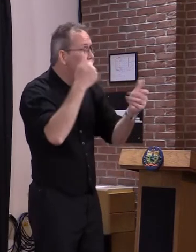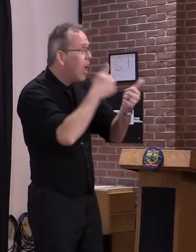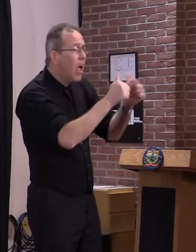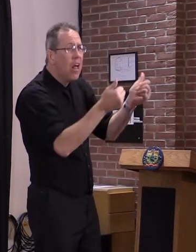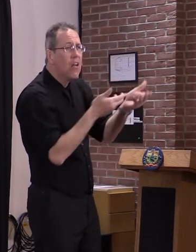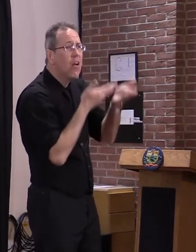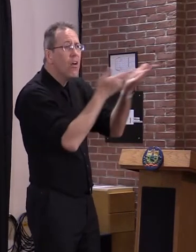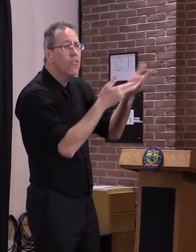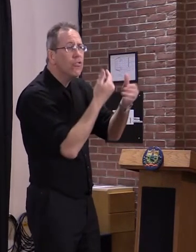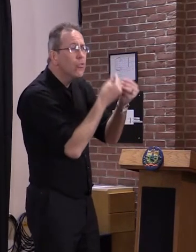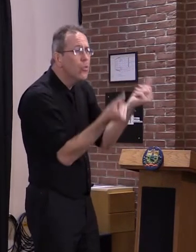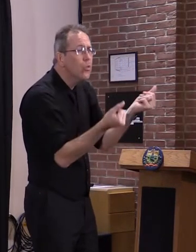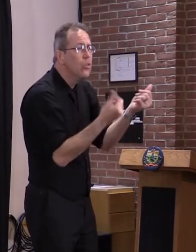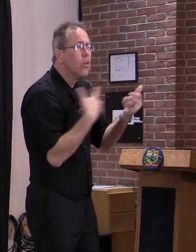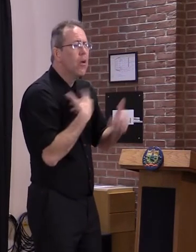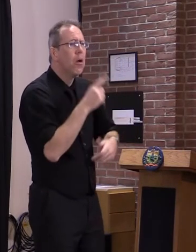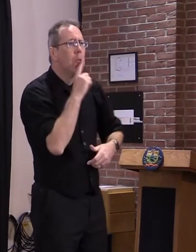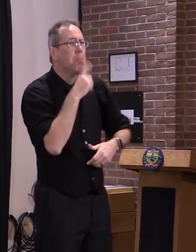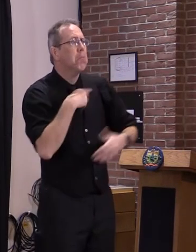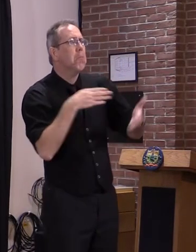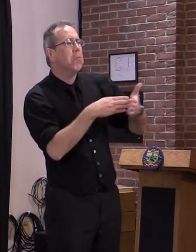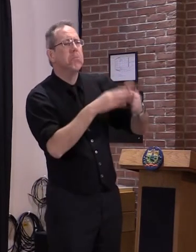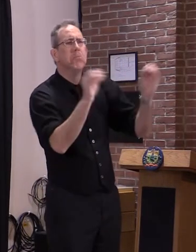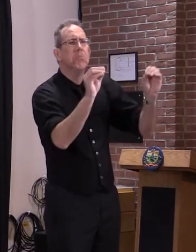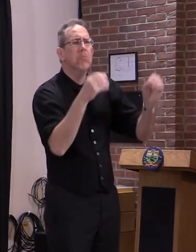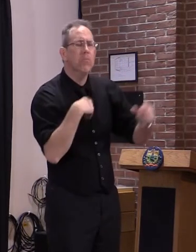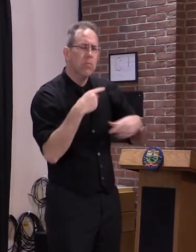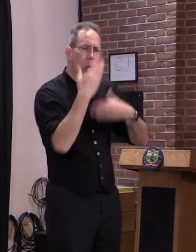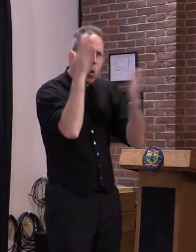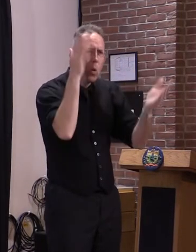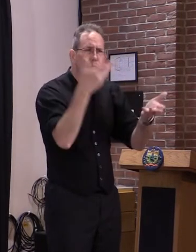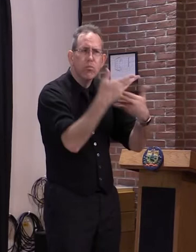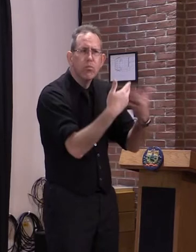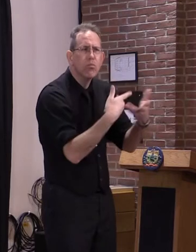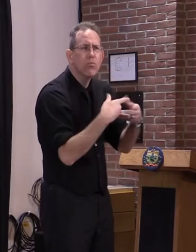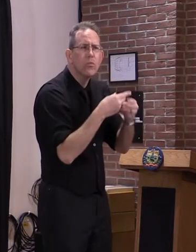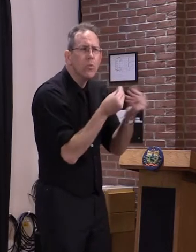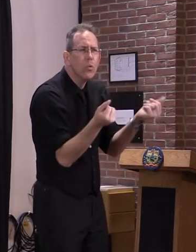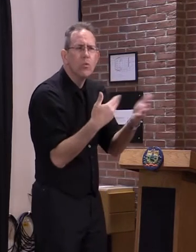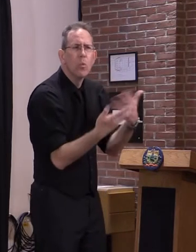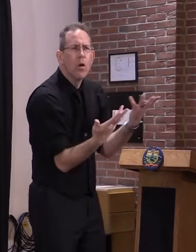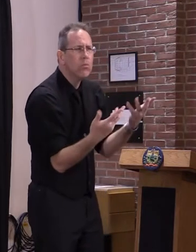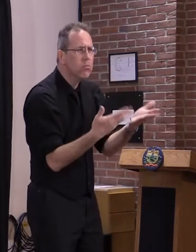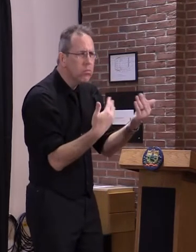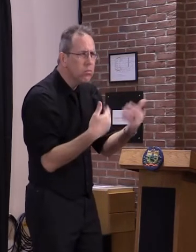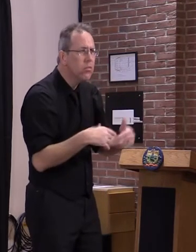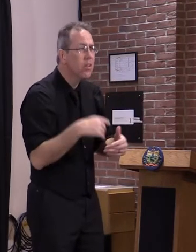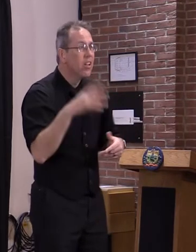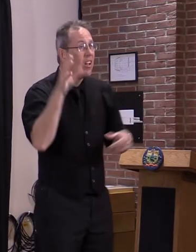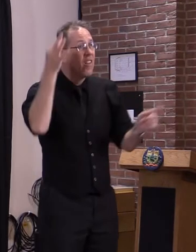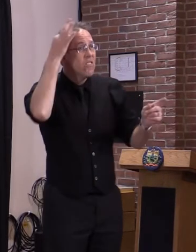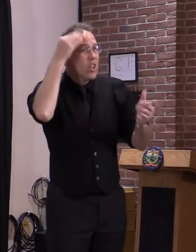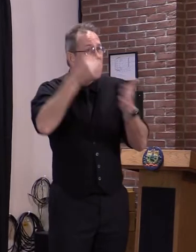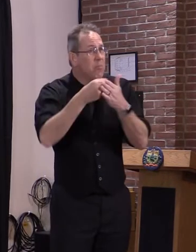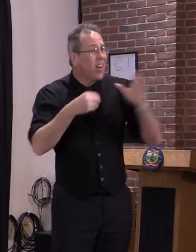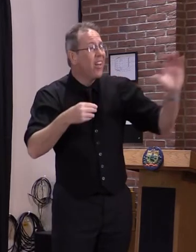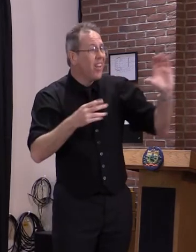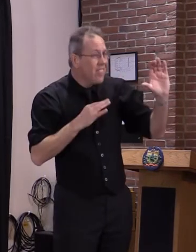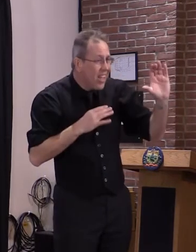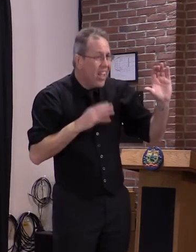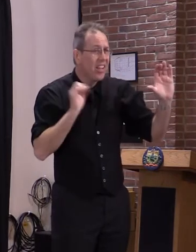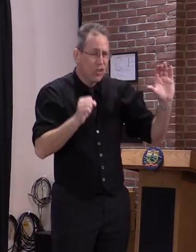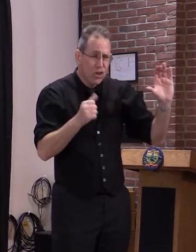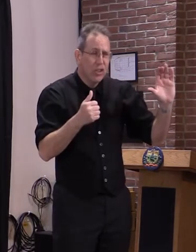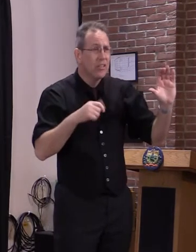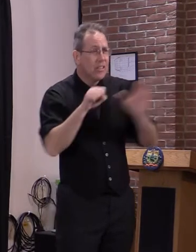but again, I just have to caution. We still need to match federal funds unless the federal government was to say,